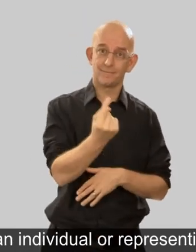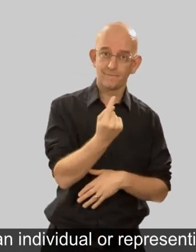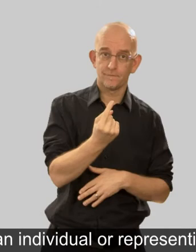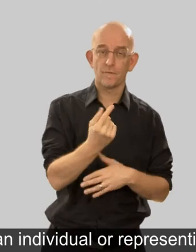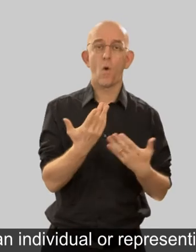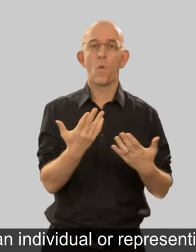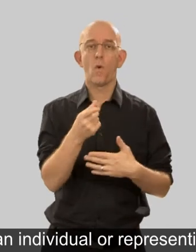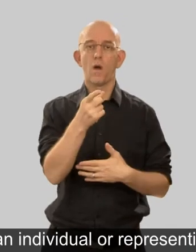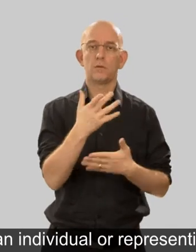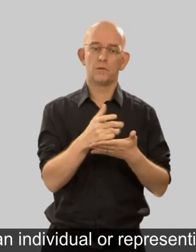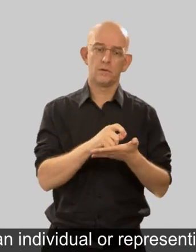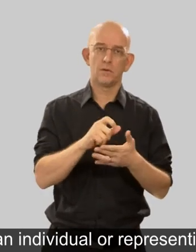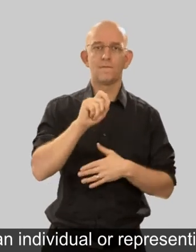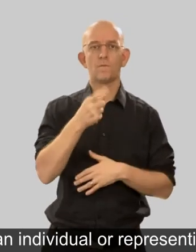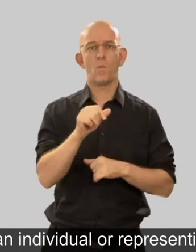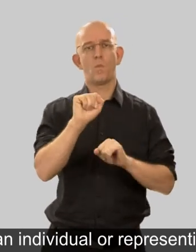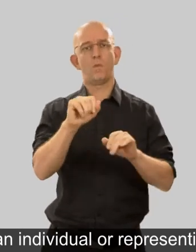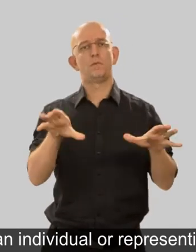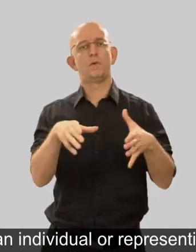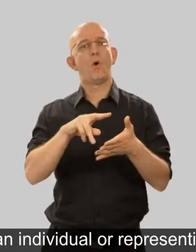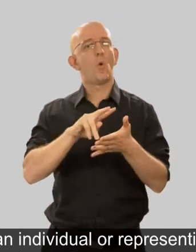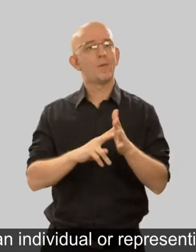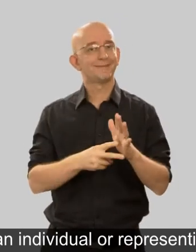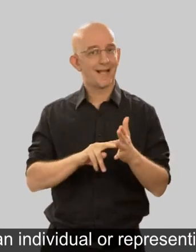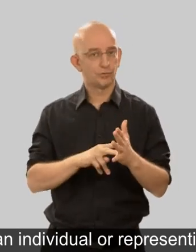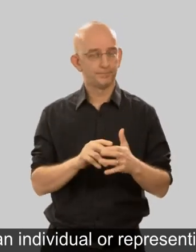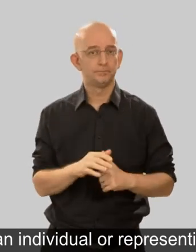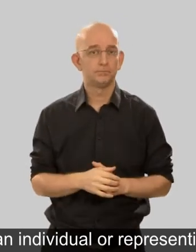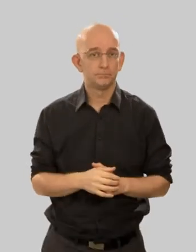an individual or representing the views of an organisation.